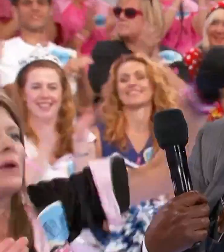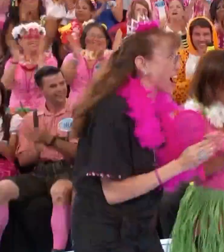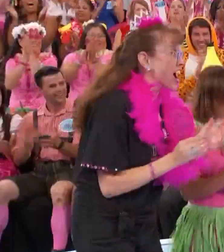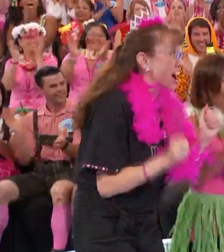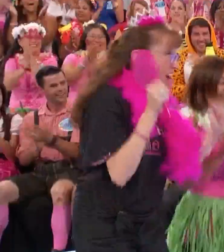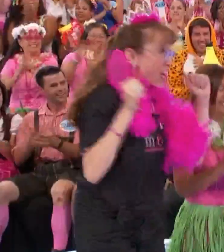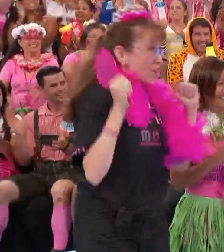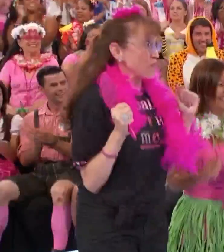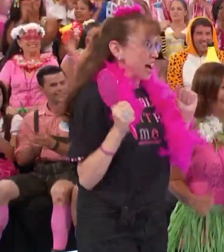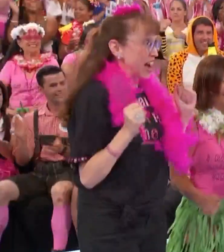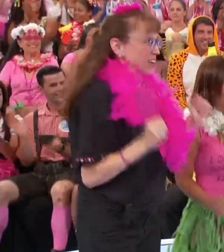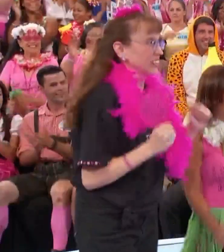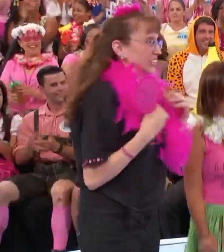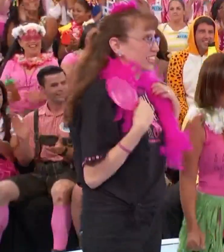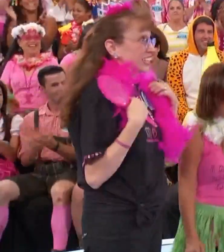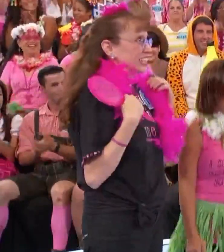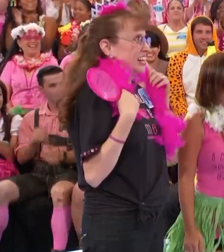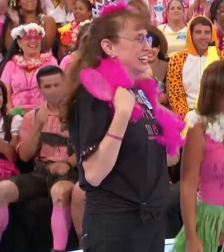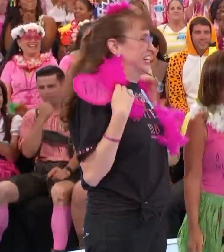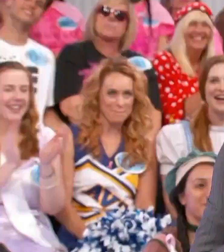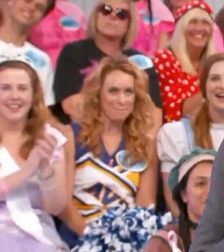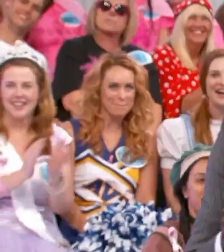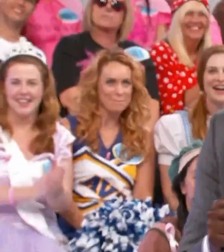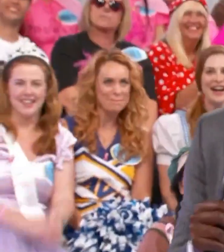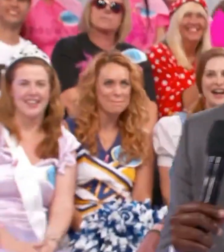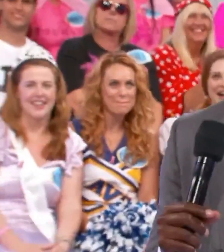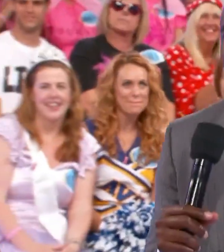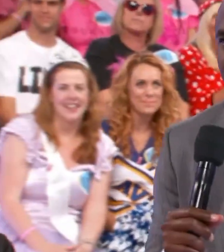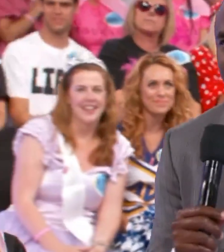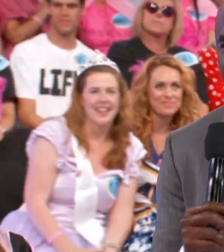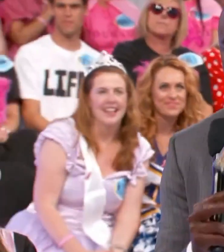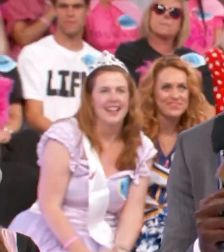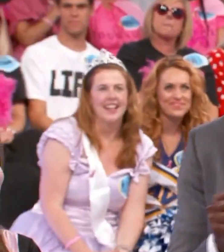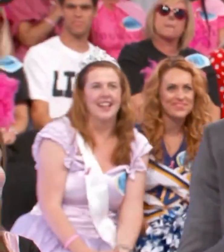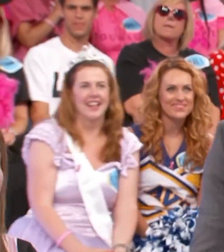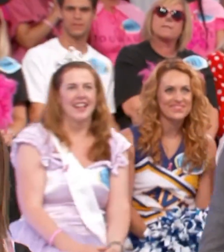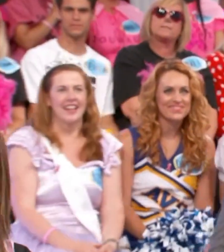I've got a gold envelope.